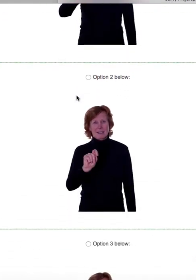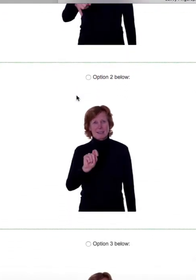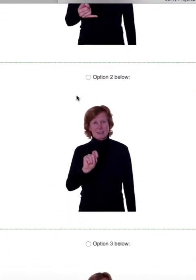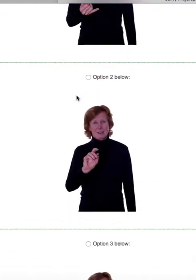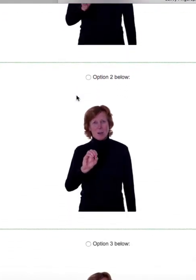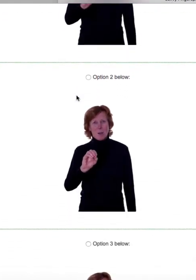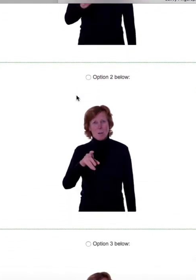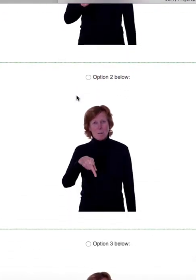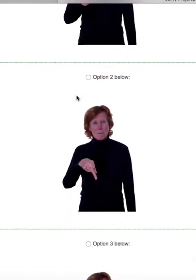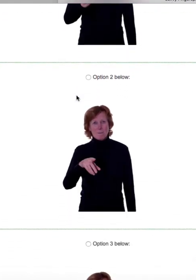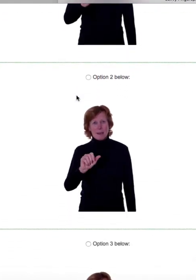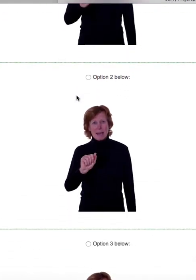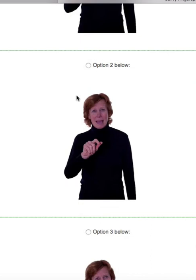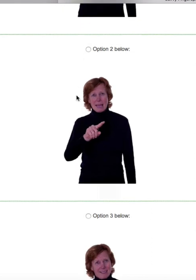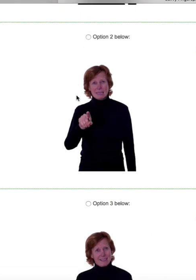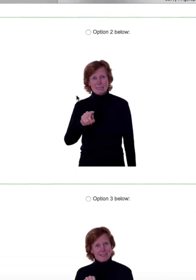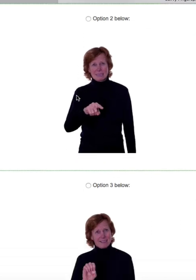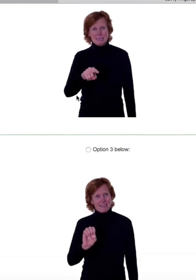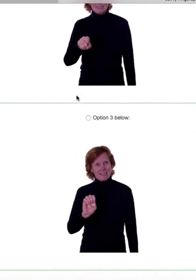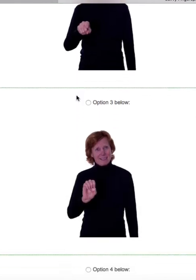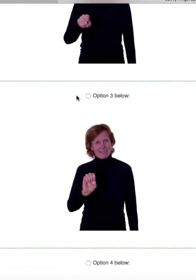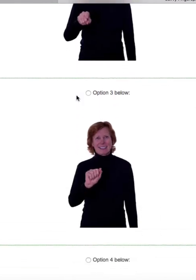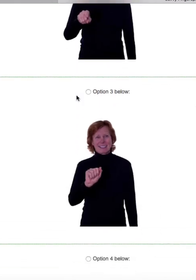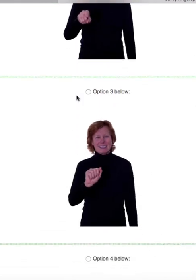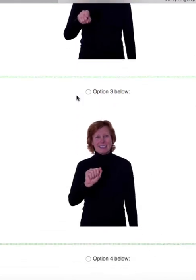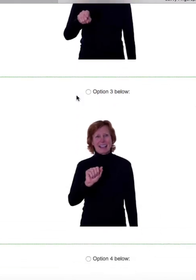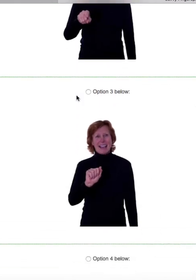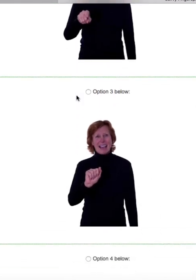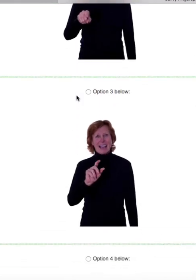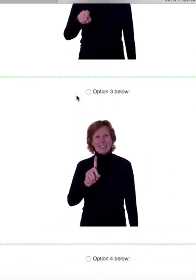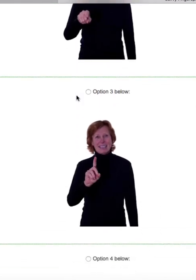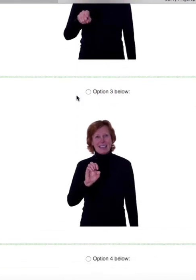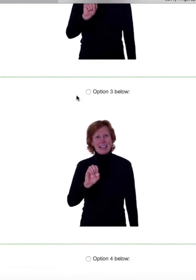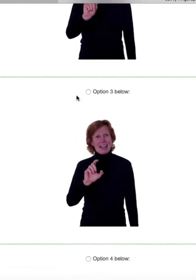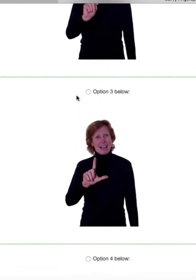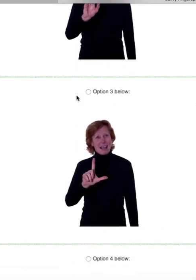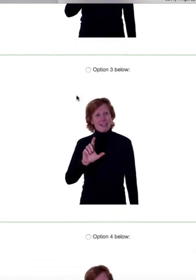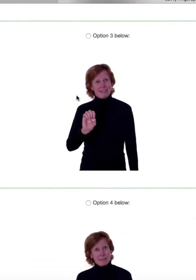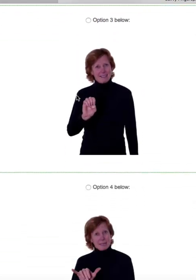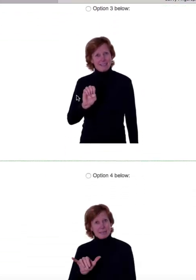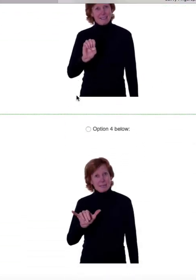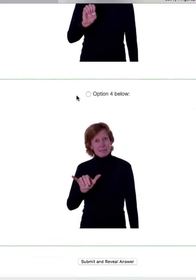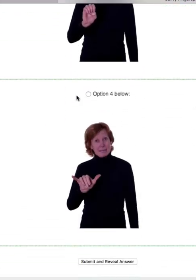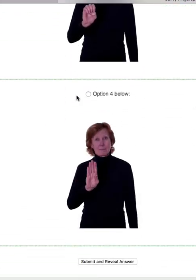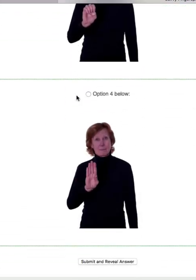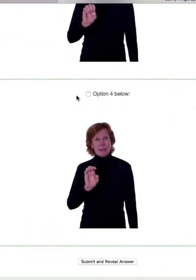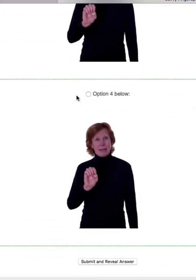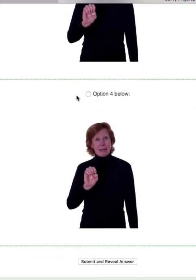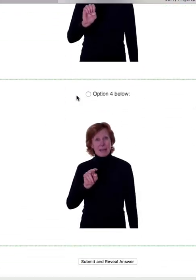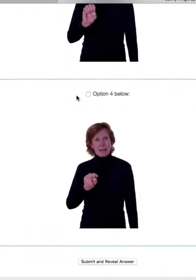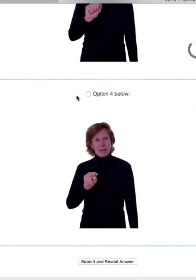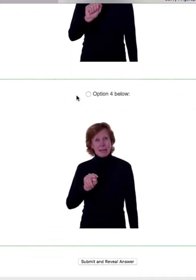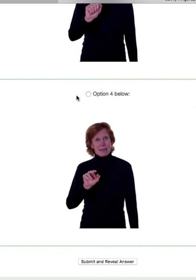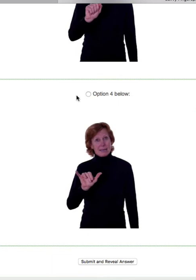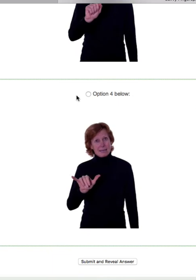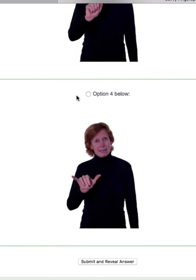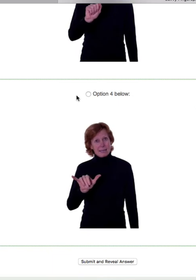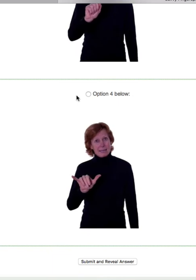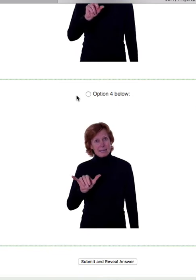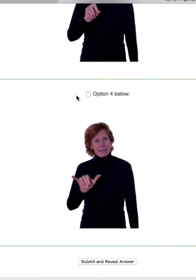it, so this is like a multiple choice. If that's it, that's it. And you set these up as you were creating your